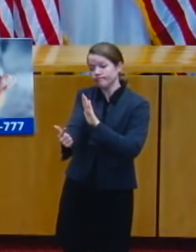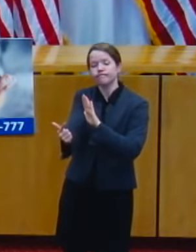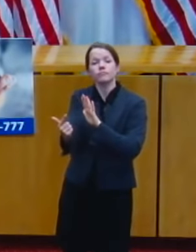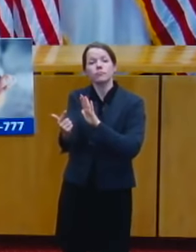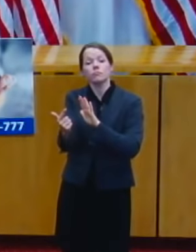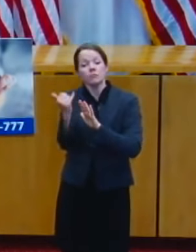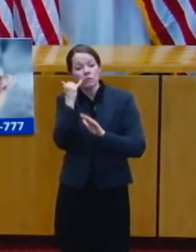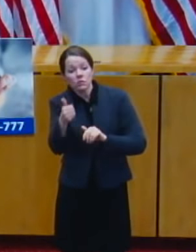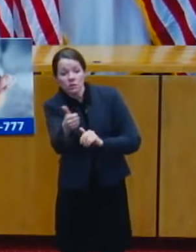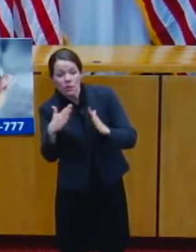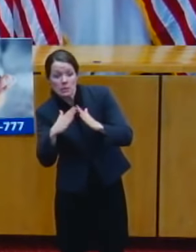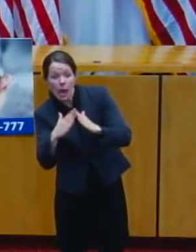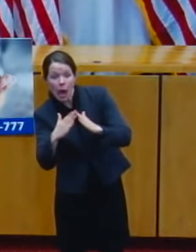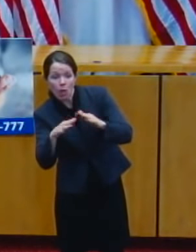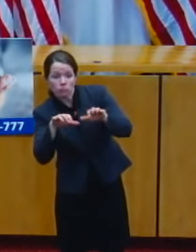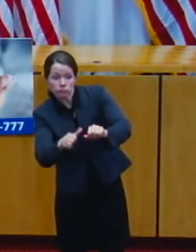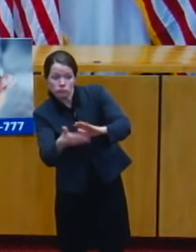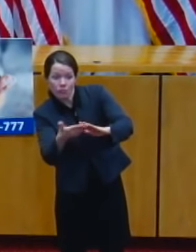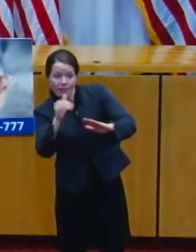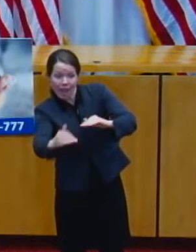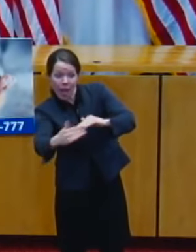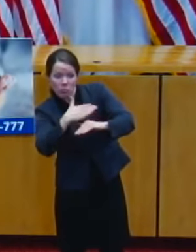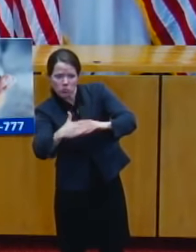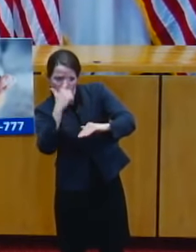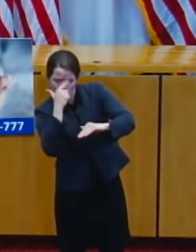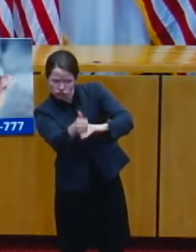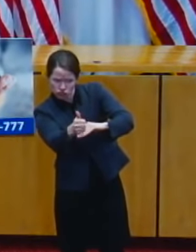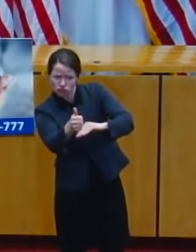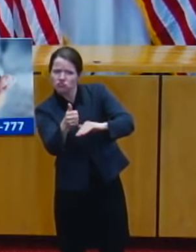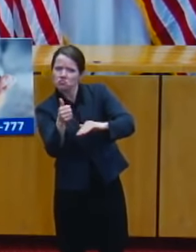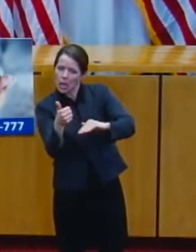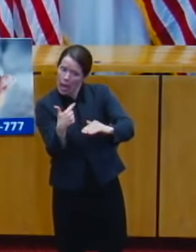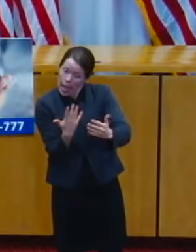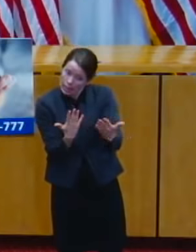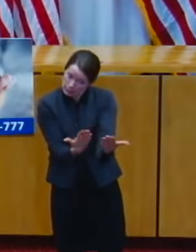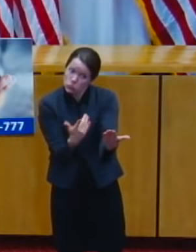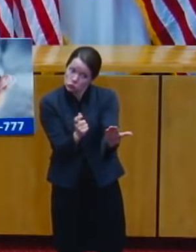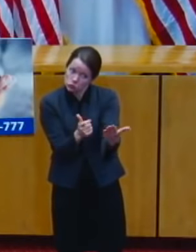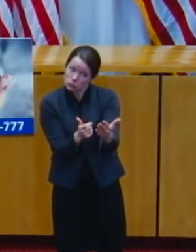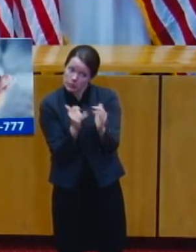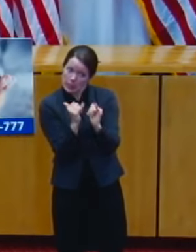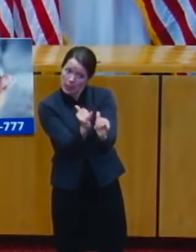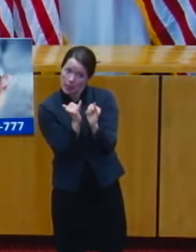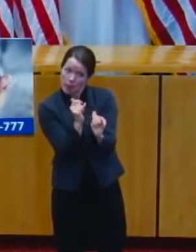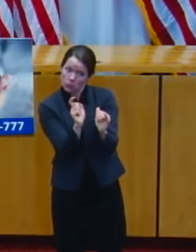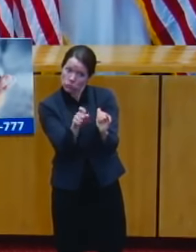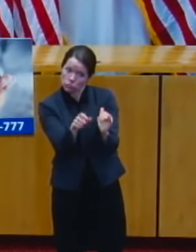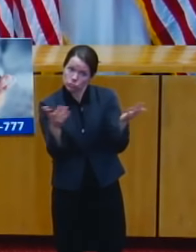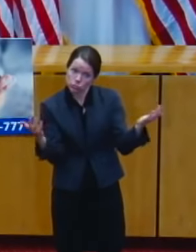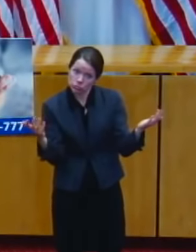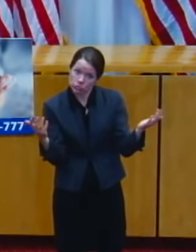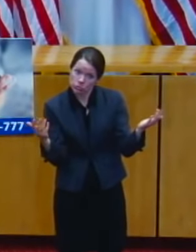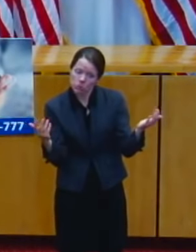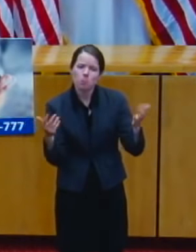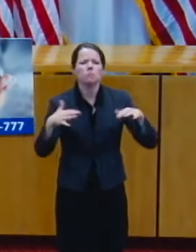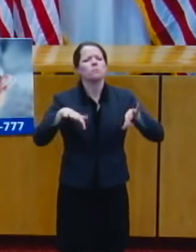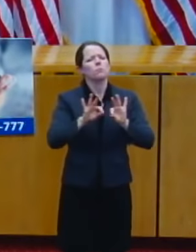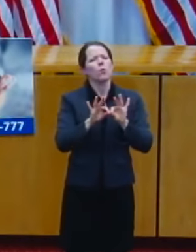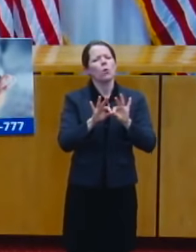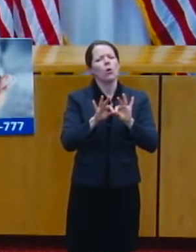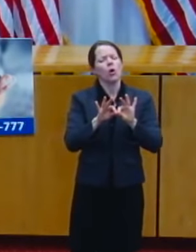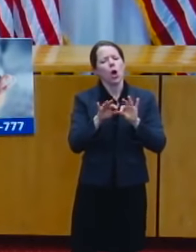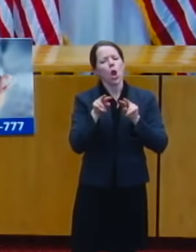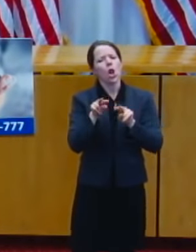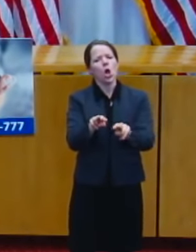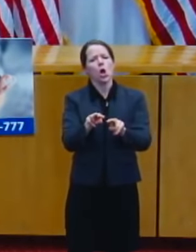that would be in the best interests of their communities as well. But I do take some comfort from the fact that if you look at the drop in mobility on